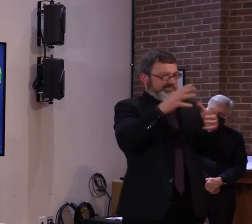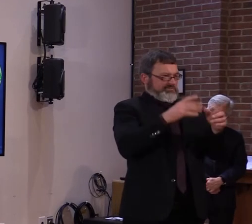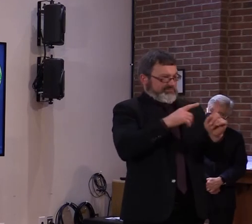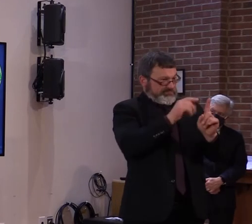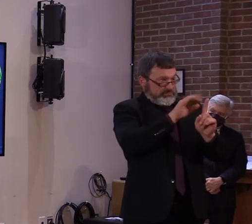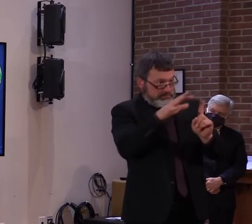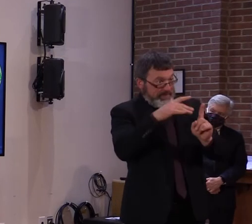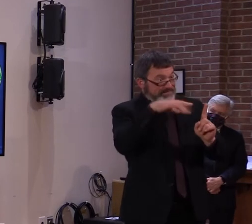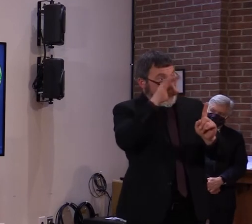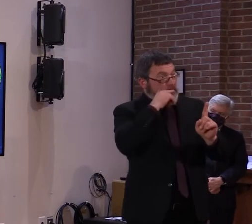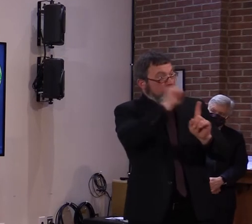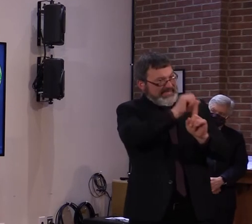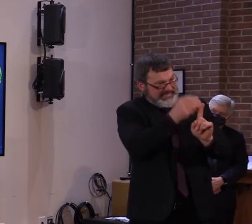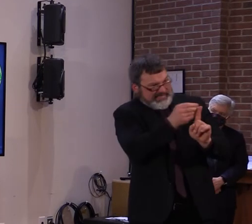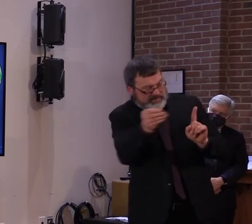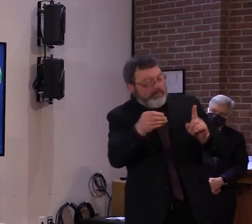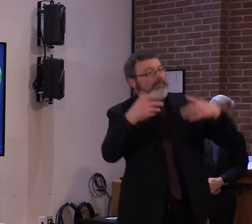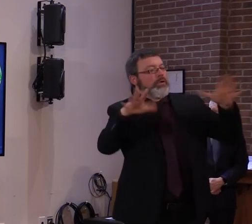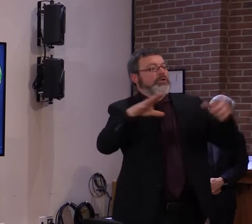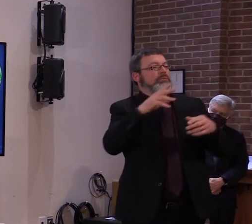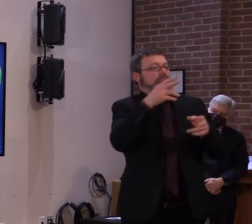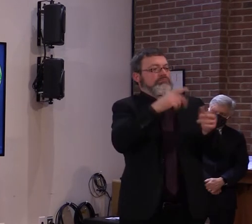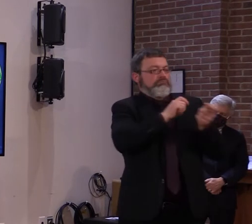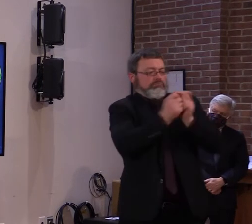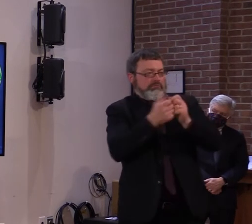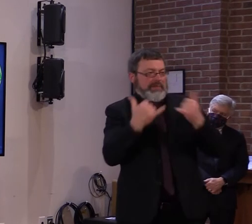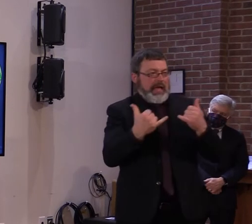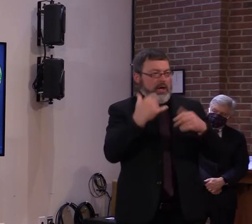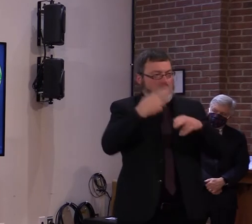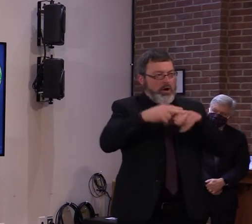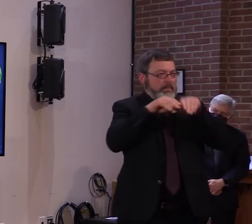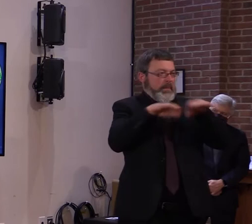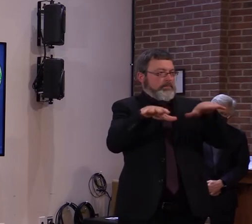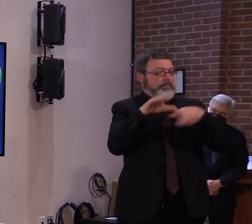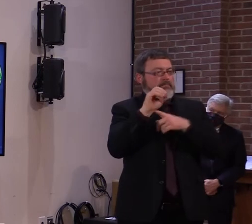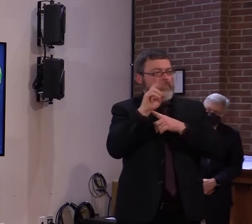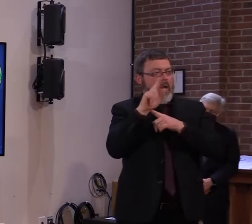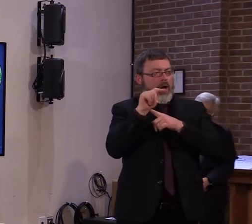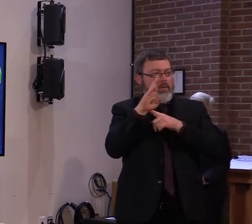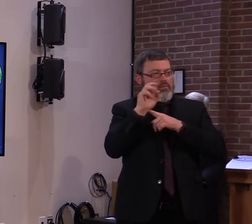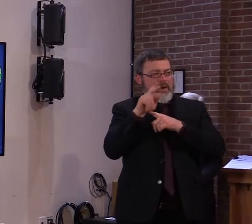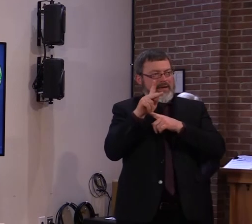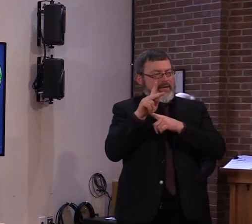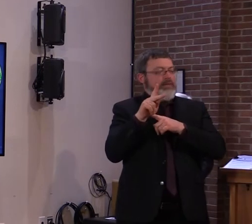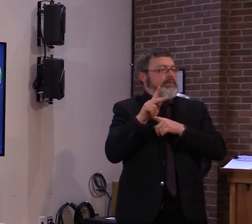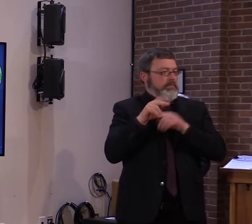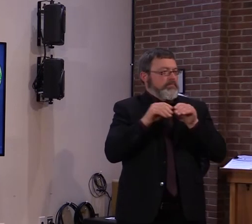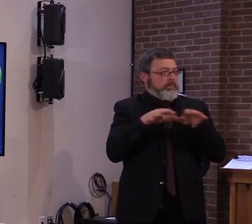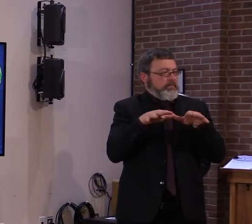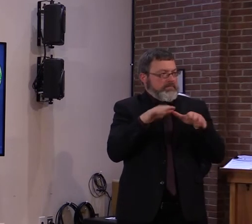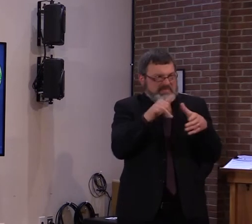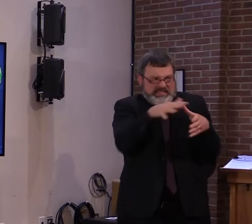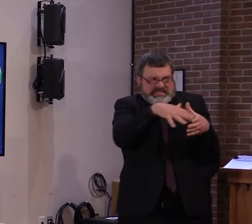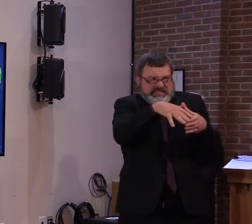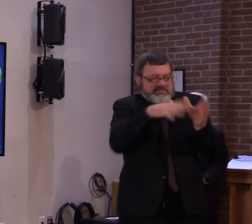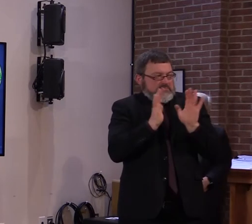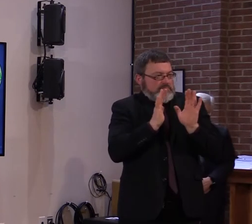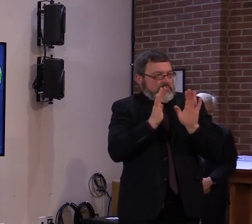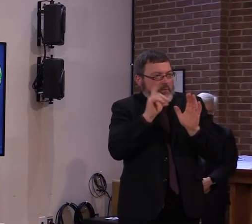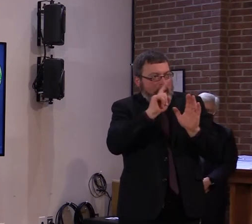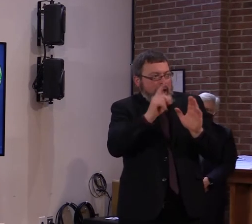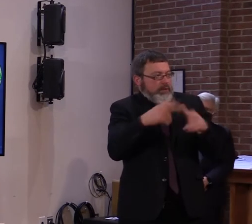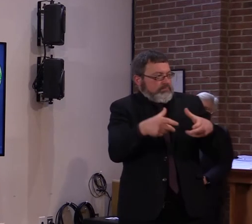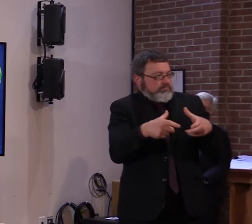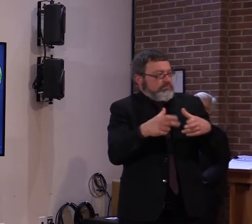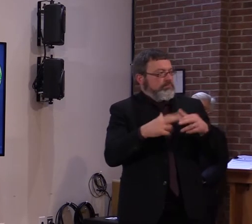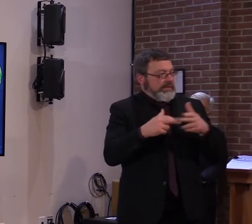see a significant proportion of new cases in Washington County residents who we have met with previously,